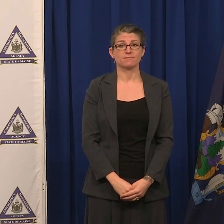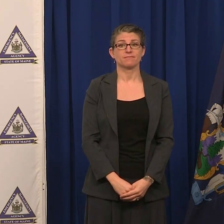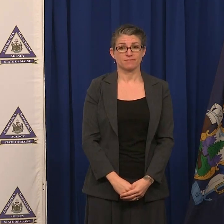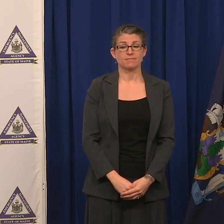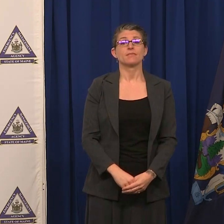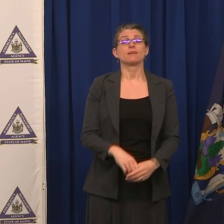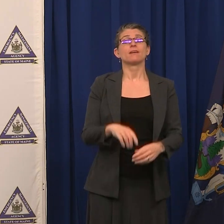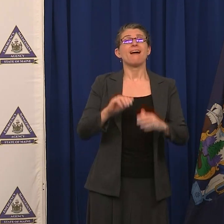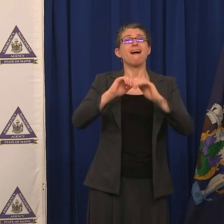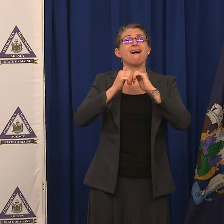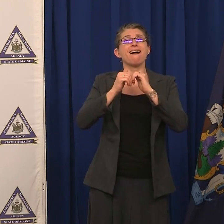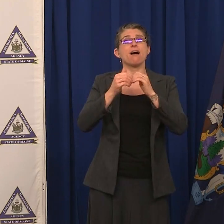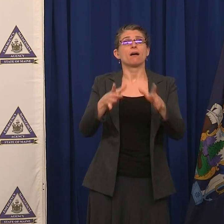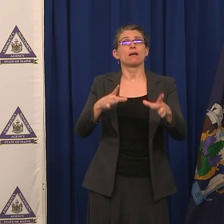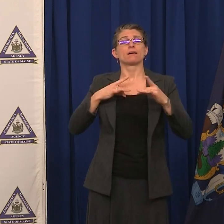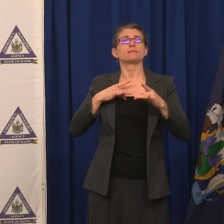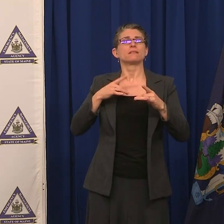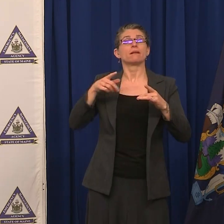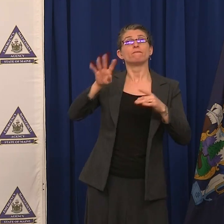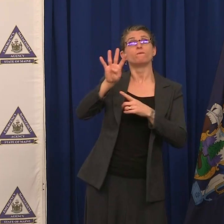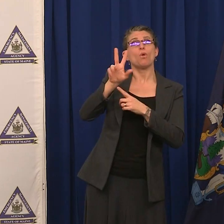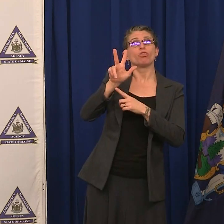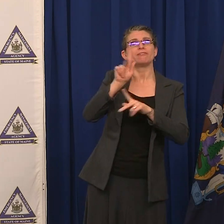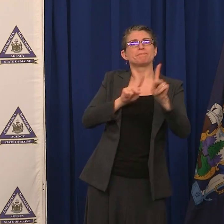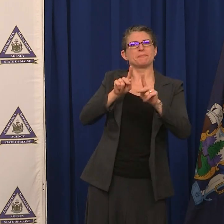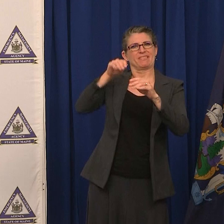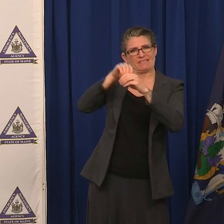exposures at their different facilities is ongoing.